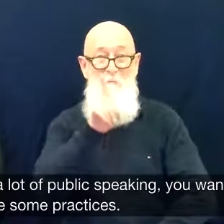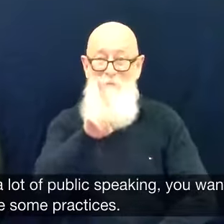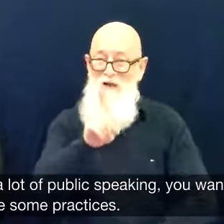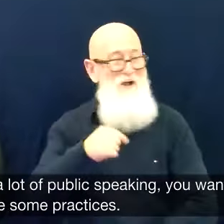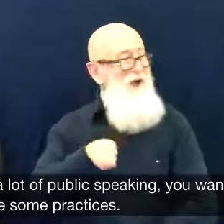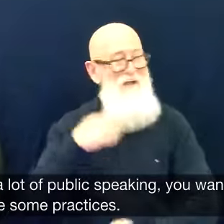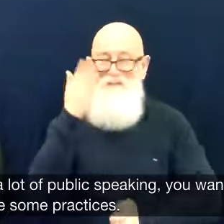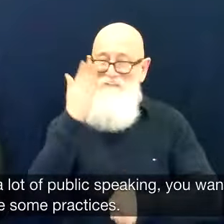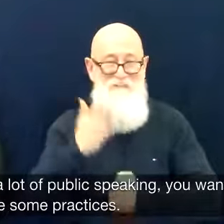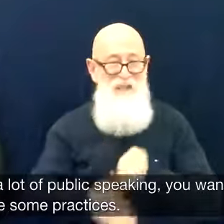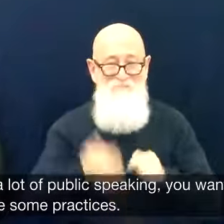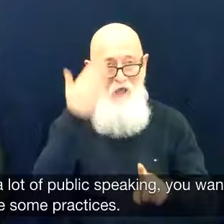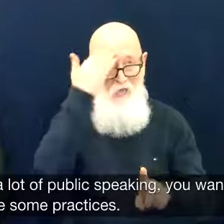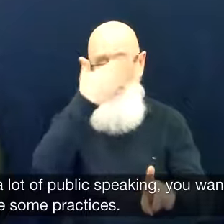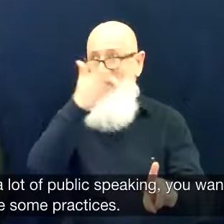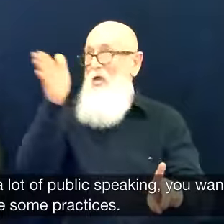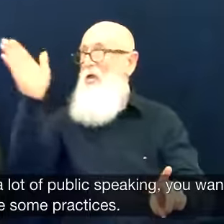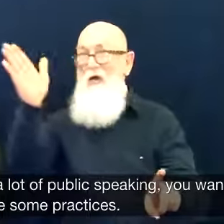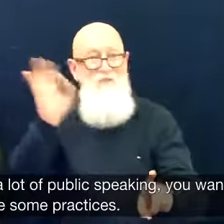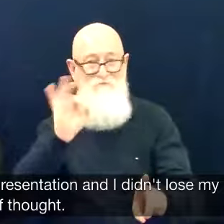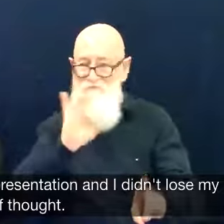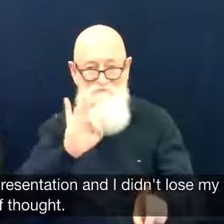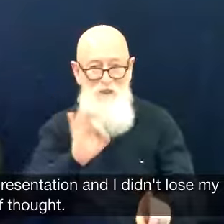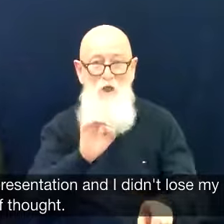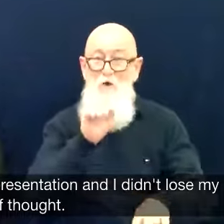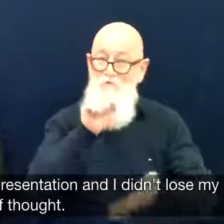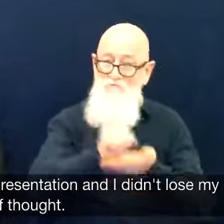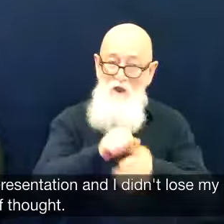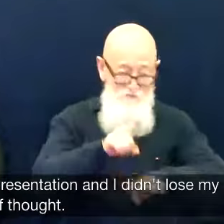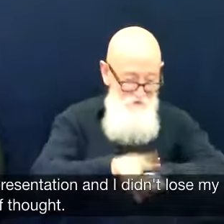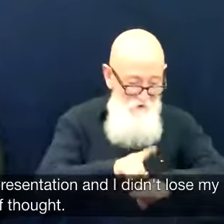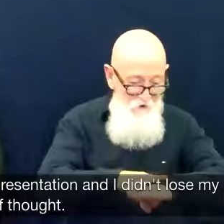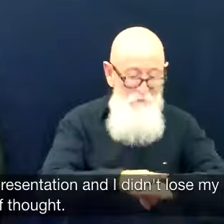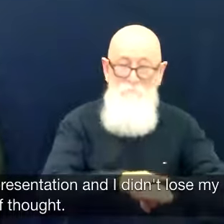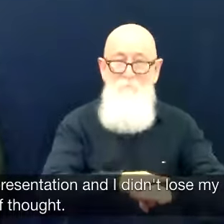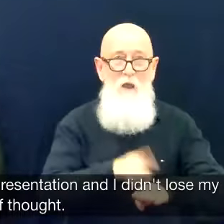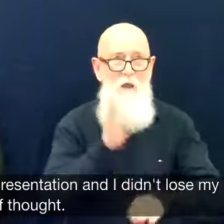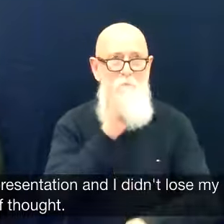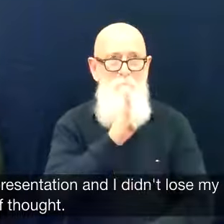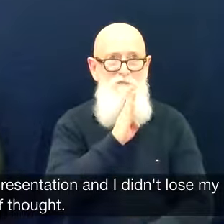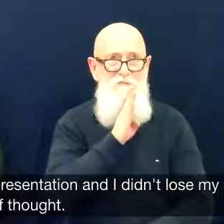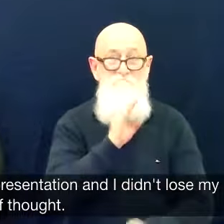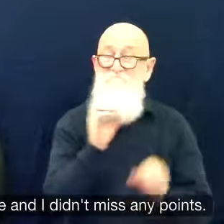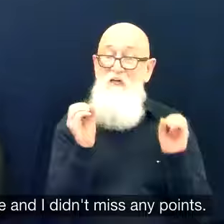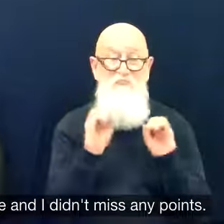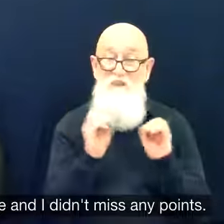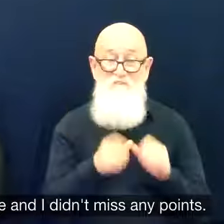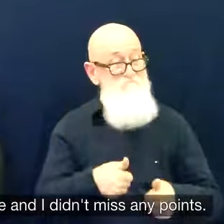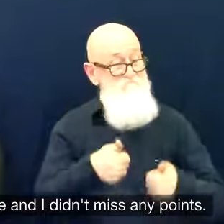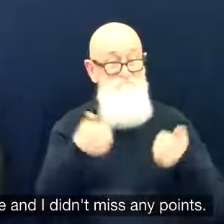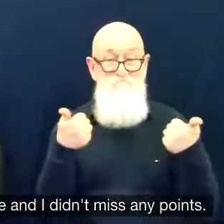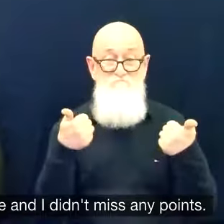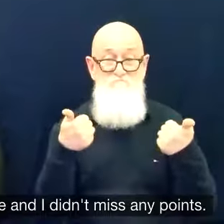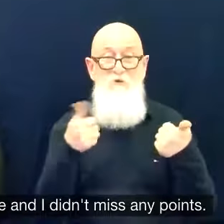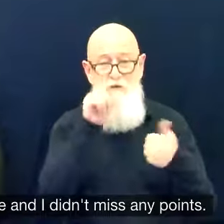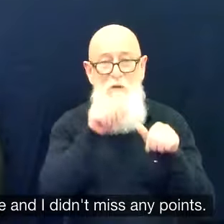didn't lose my train of thought. I did it in the right time and I didn't miss any points. Thinking about those very specific things that you can